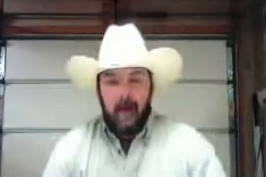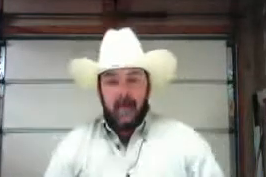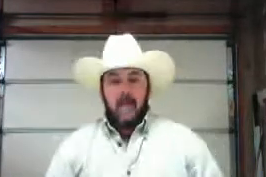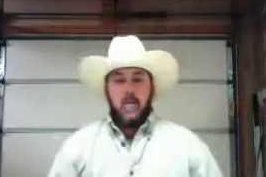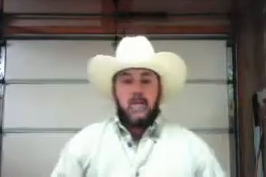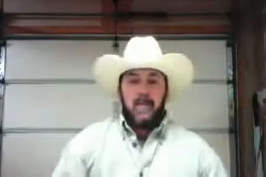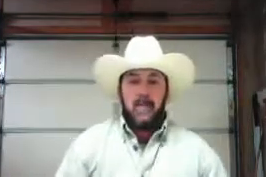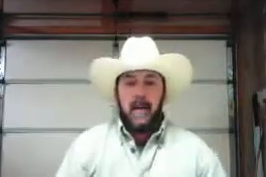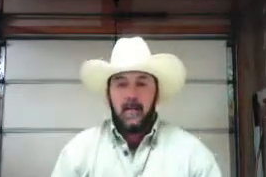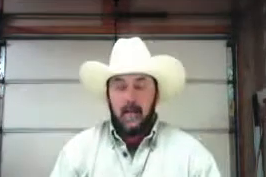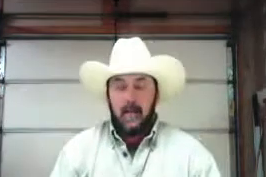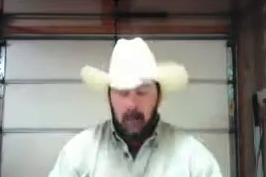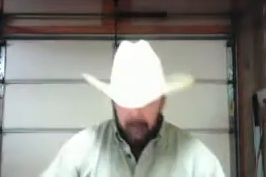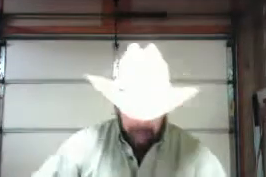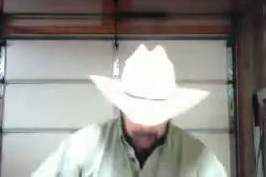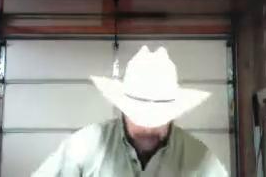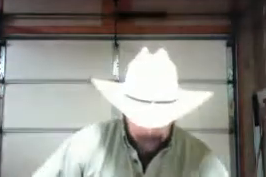Hey, End Time Watchman, I'm back.